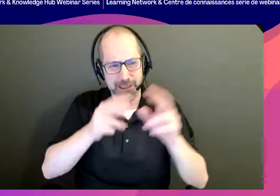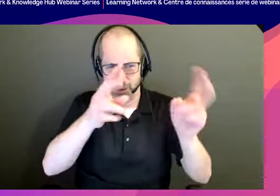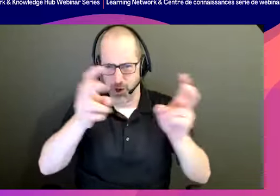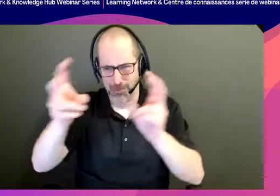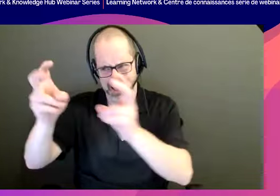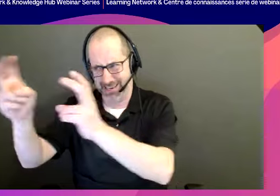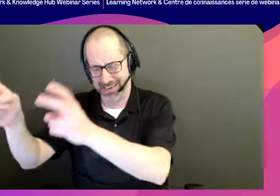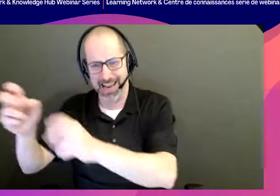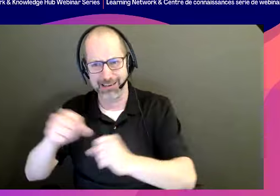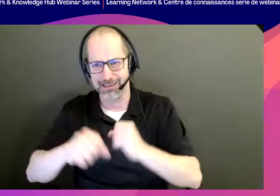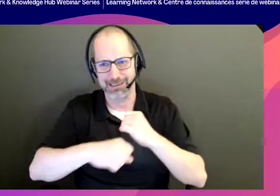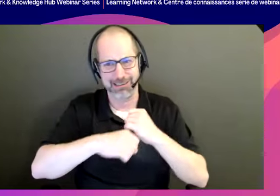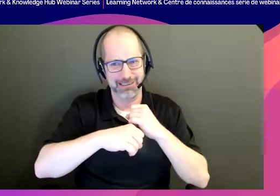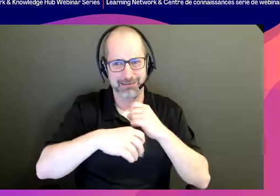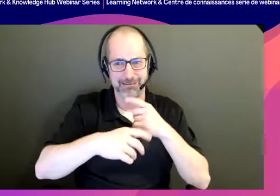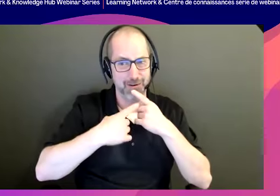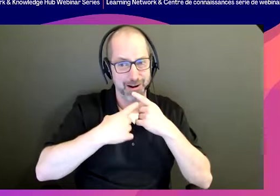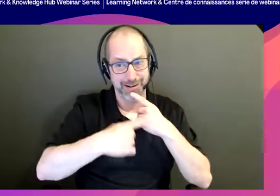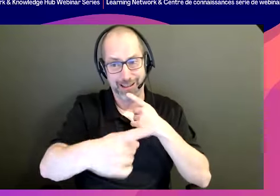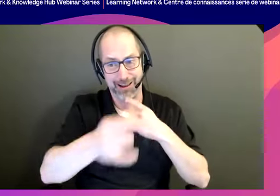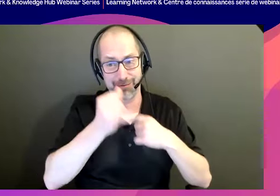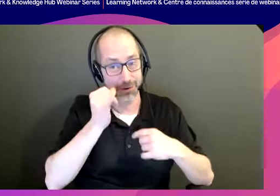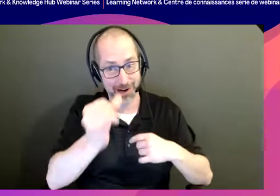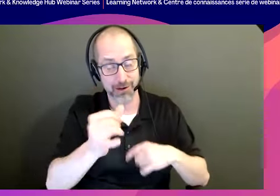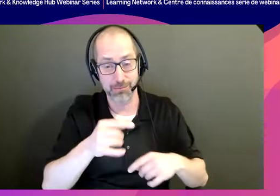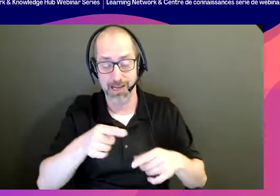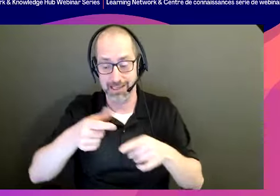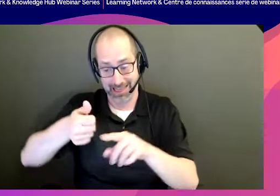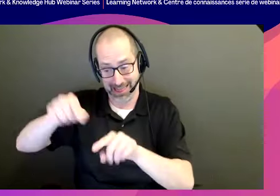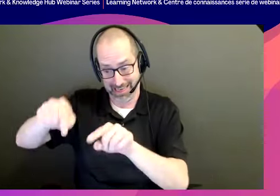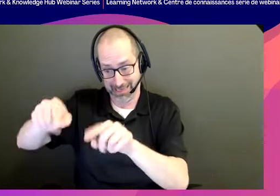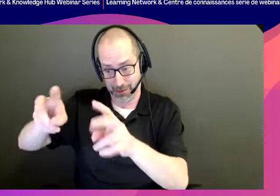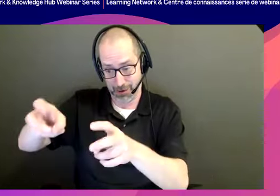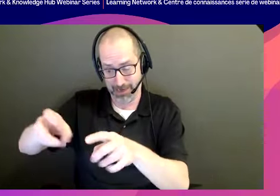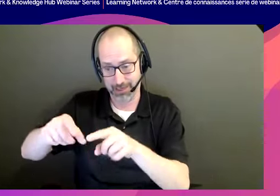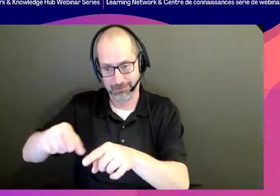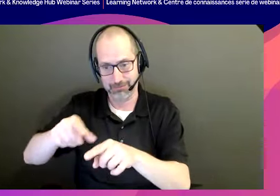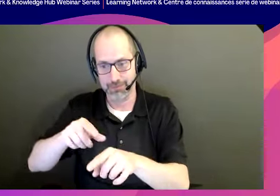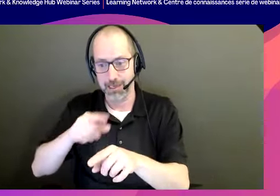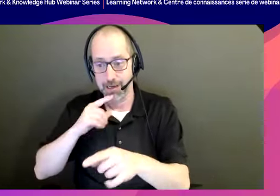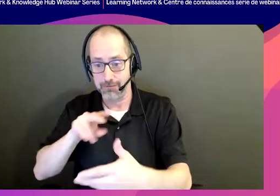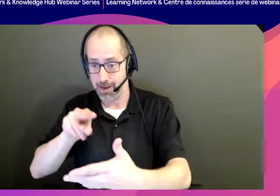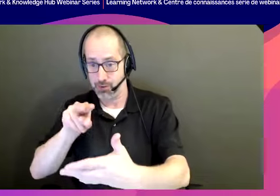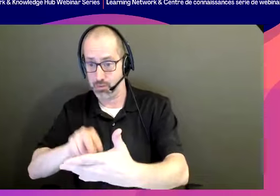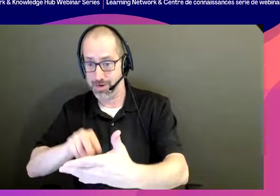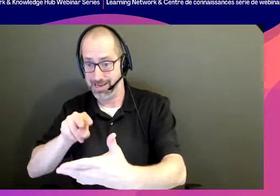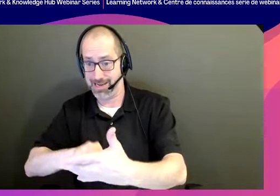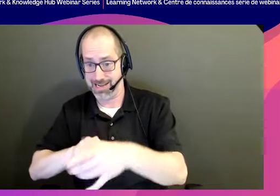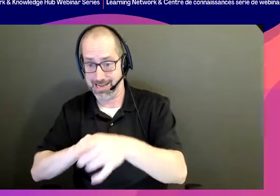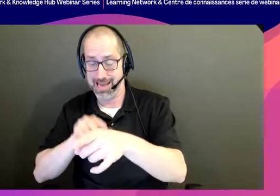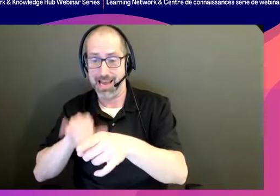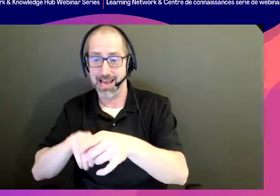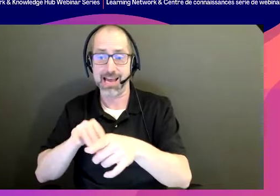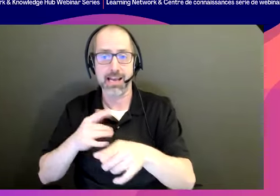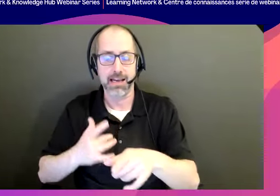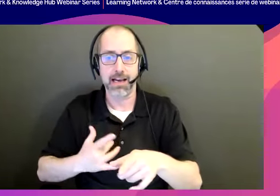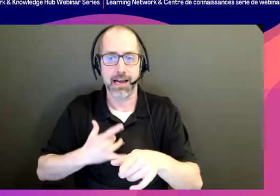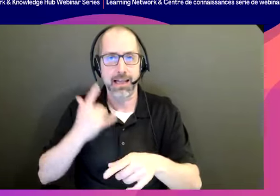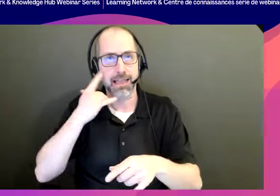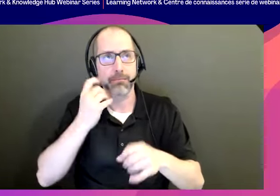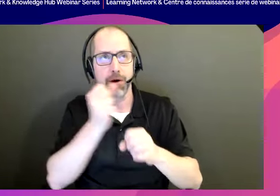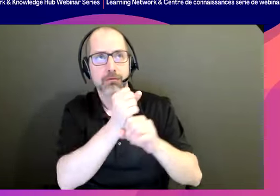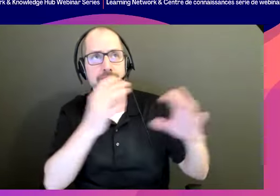in particular, it touches me. When I read this, I think about some of the women that we've worked with. So I'm